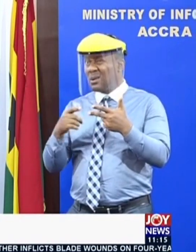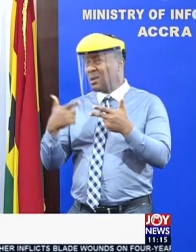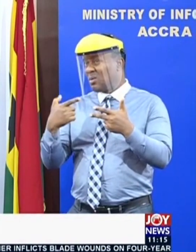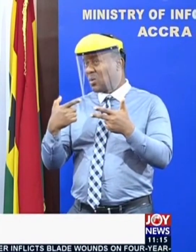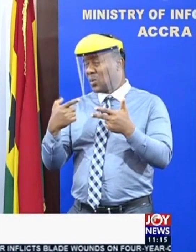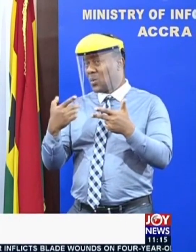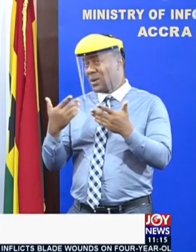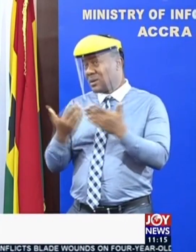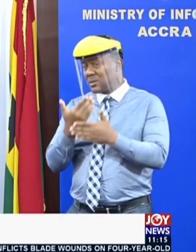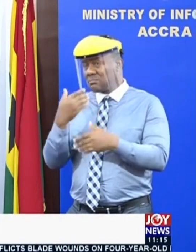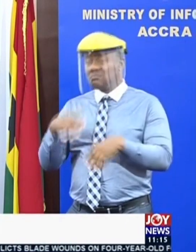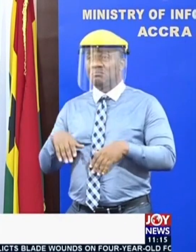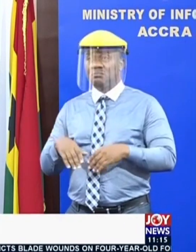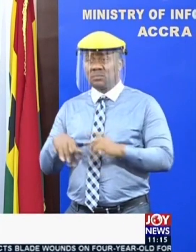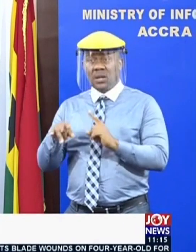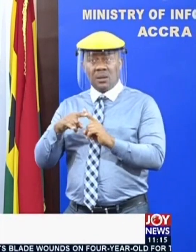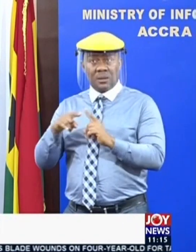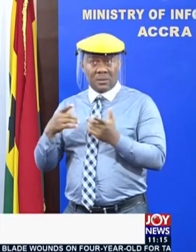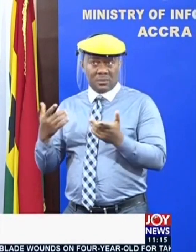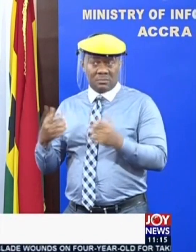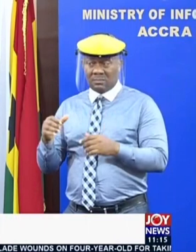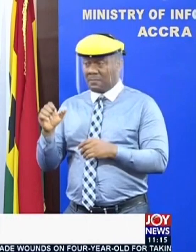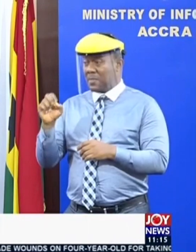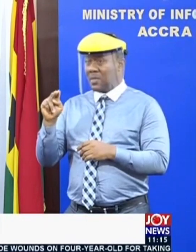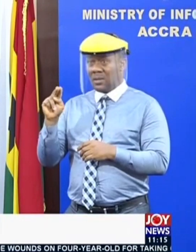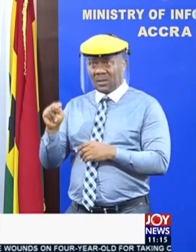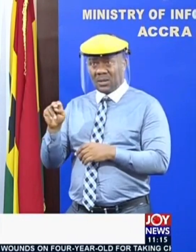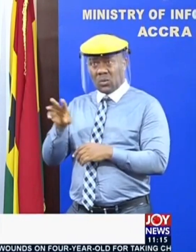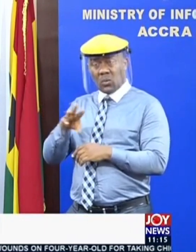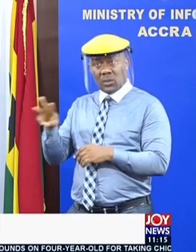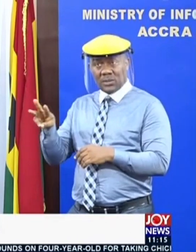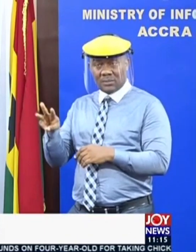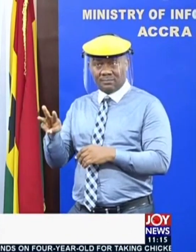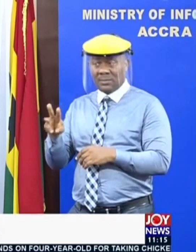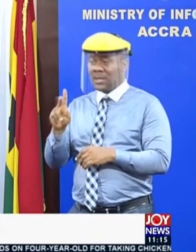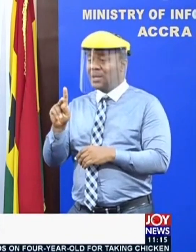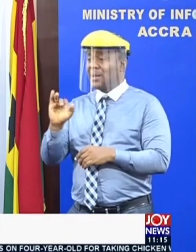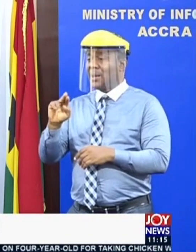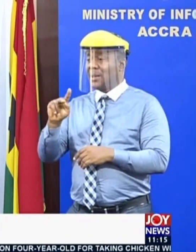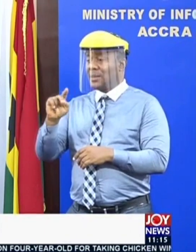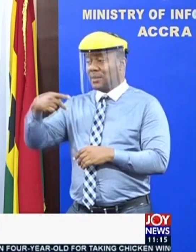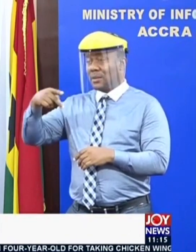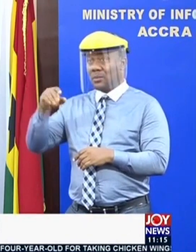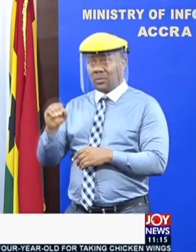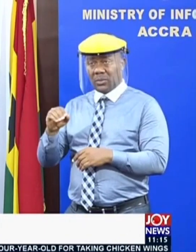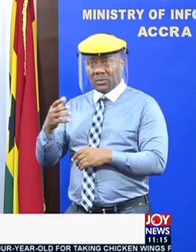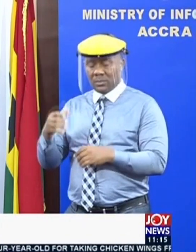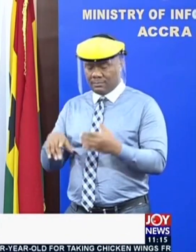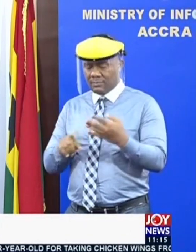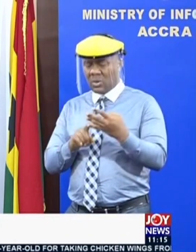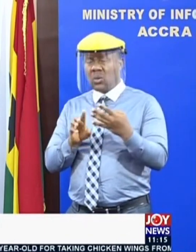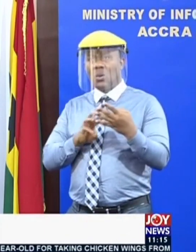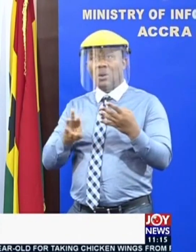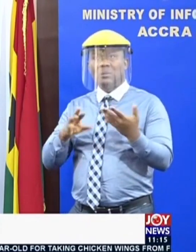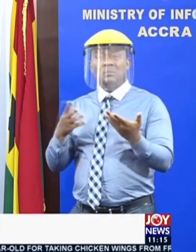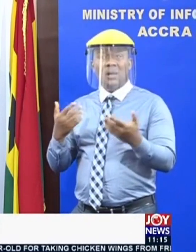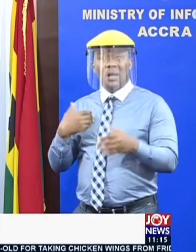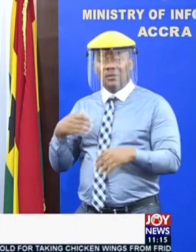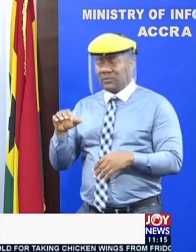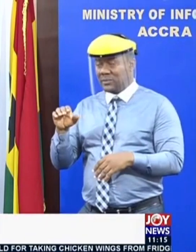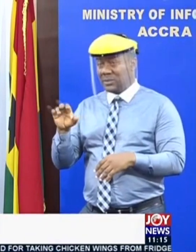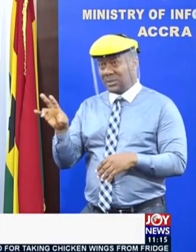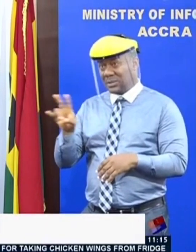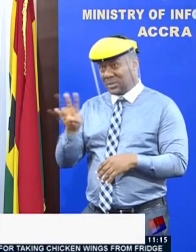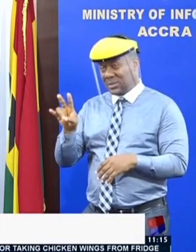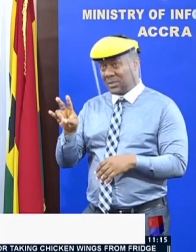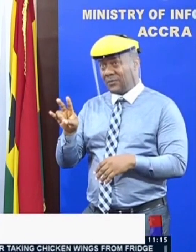cases. Majority were them from Sene West, Kintampo, and Techiman, and the Western region has 7 new cases from 3 districts,